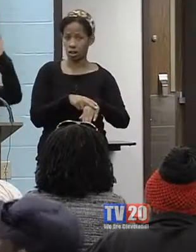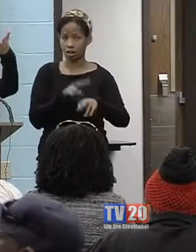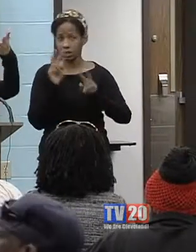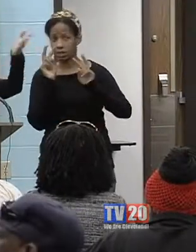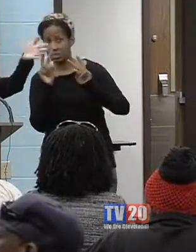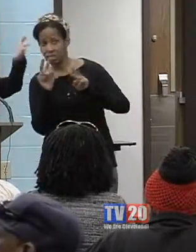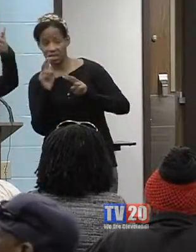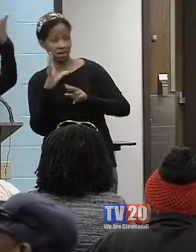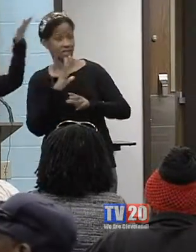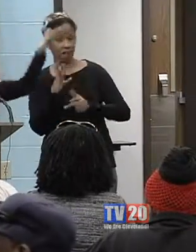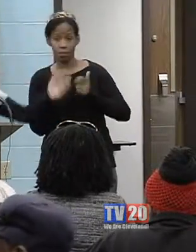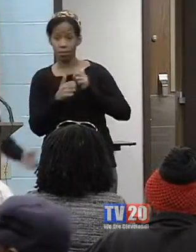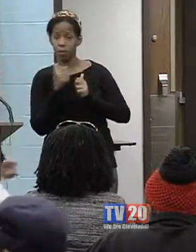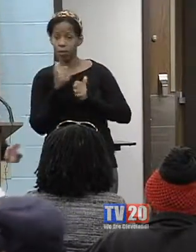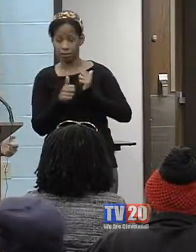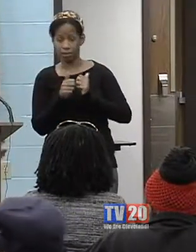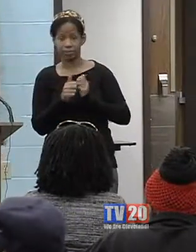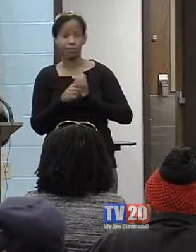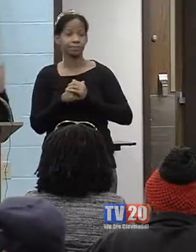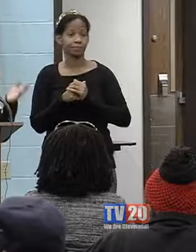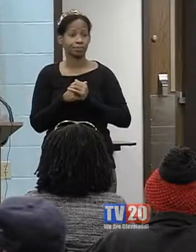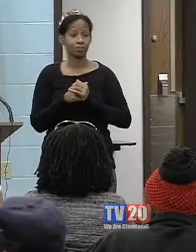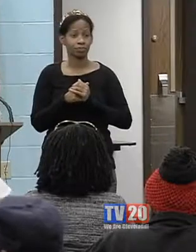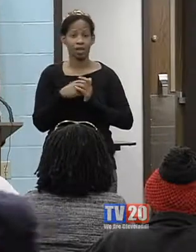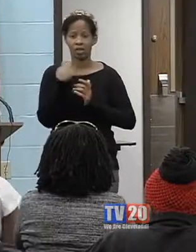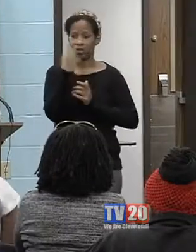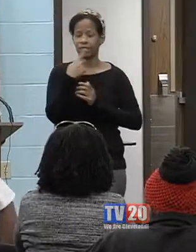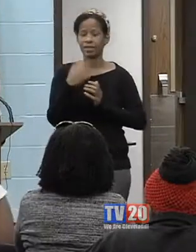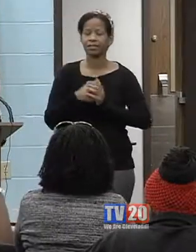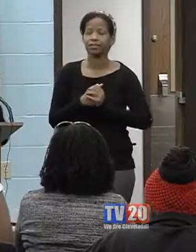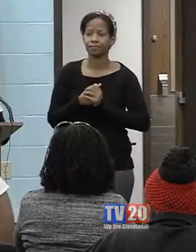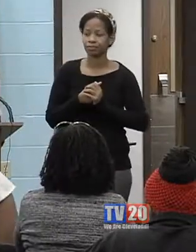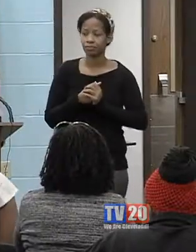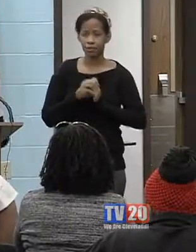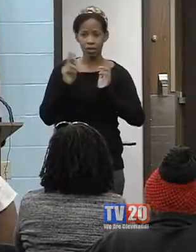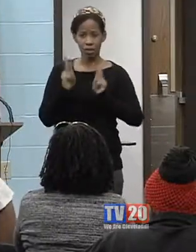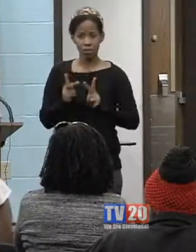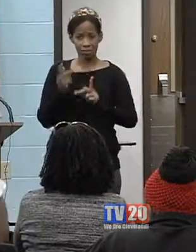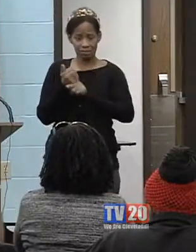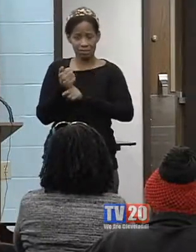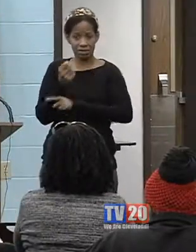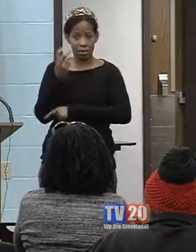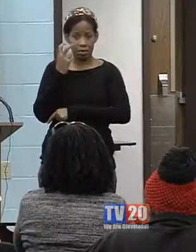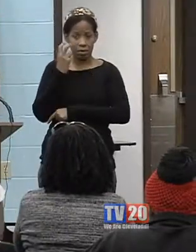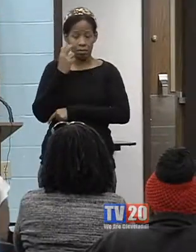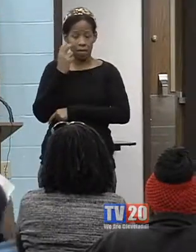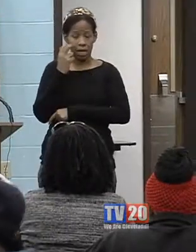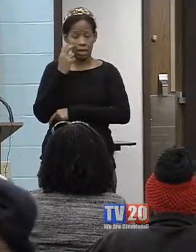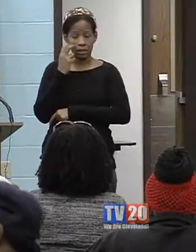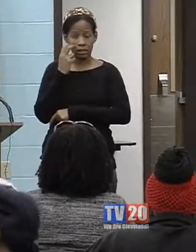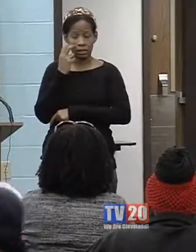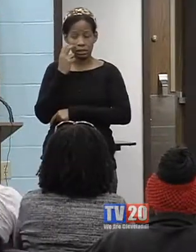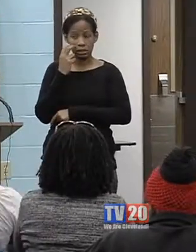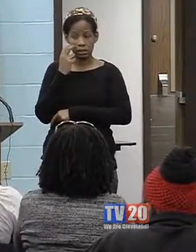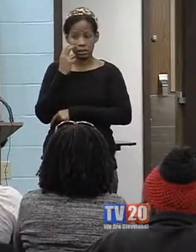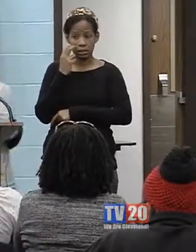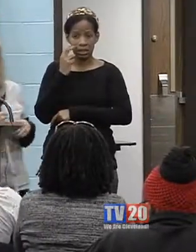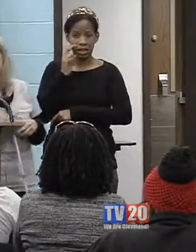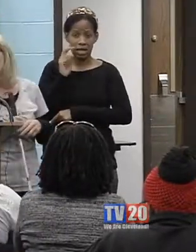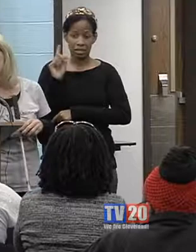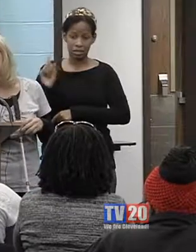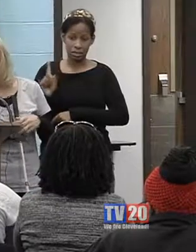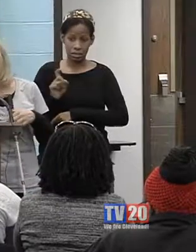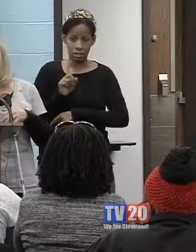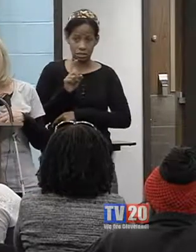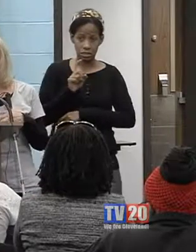see the back wall and the people in the back row perfectly fine. So the person who's considered legally blind has to walk up